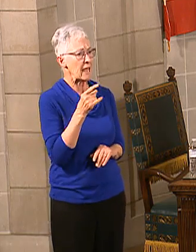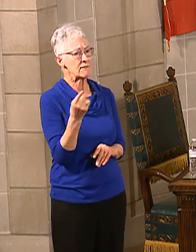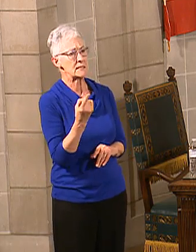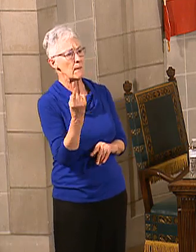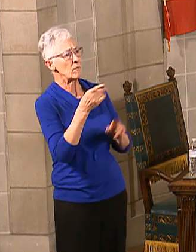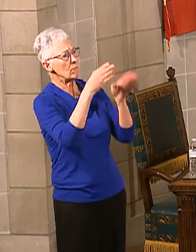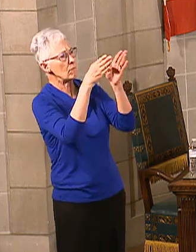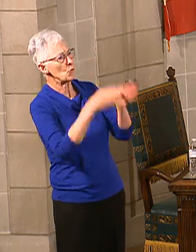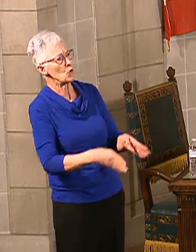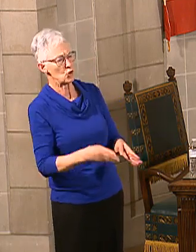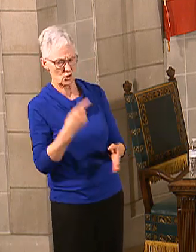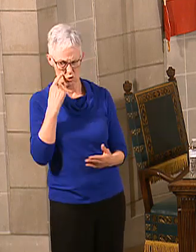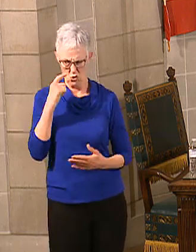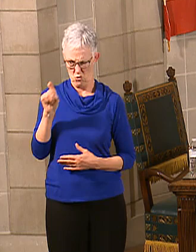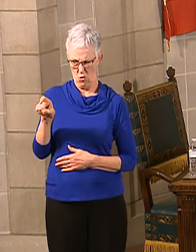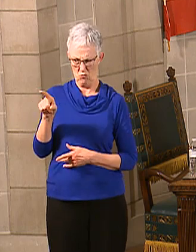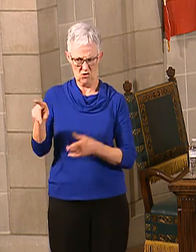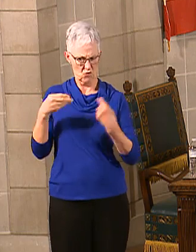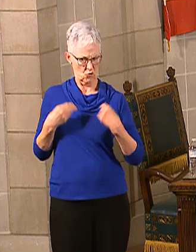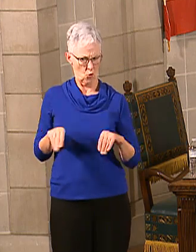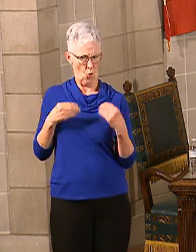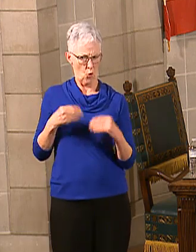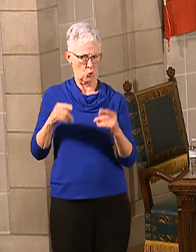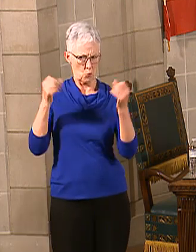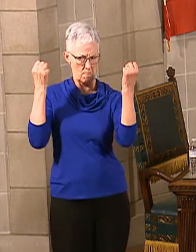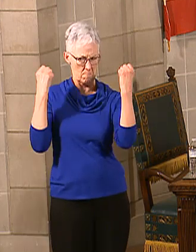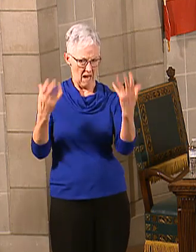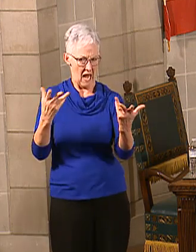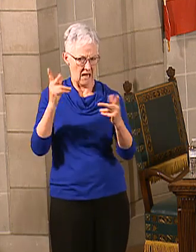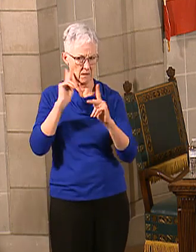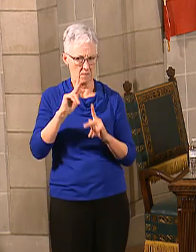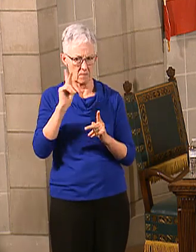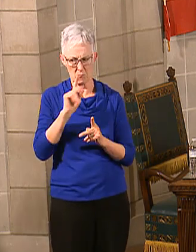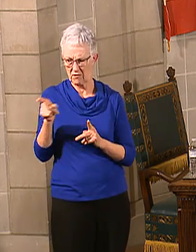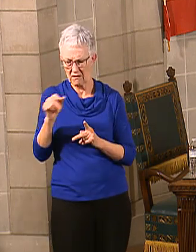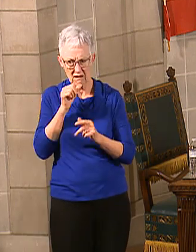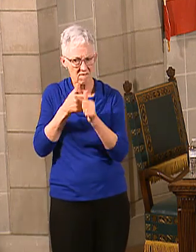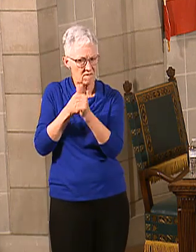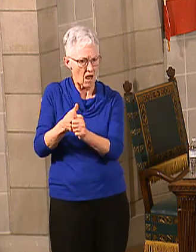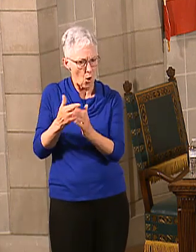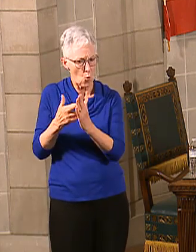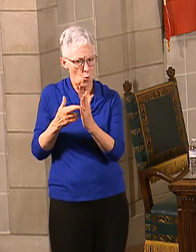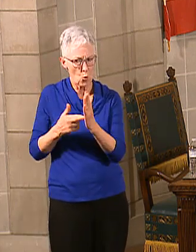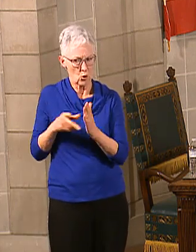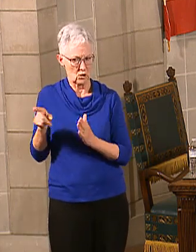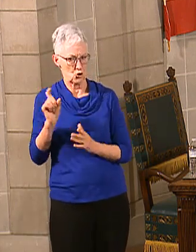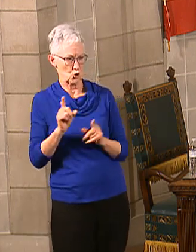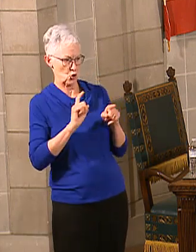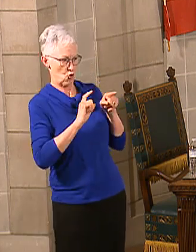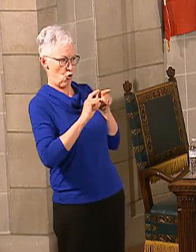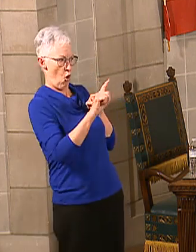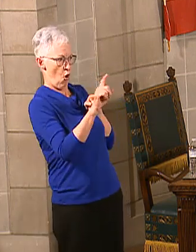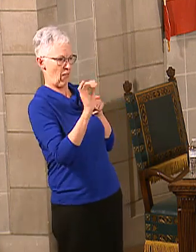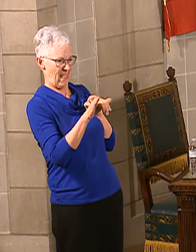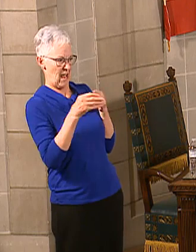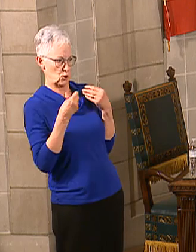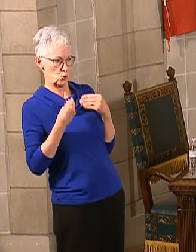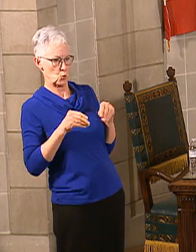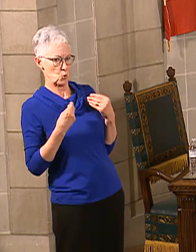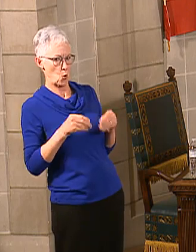the owner of the store or the manager of the store and just bring it up with them. Sometimes all it takes is a little bit